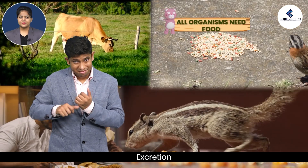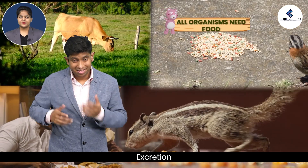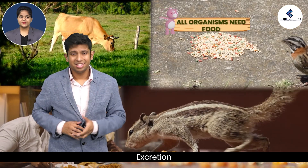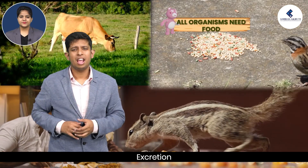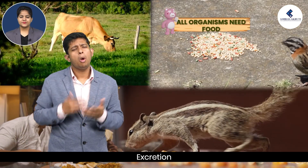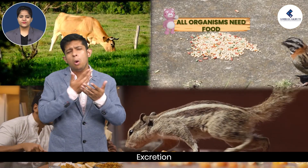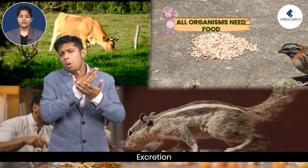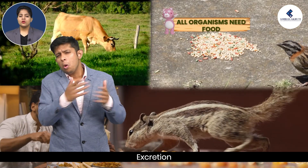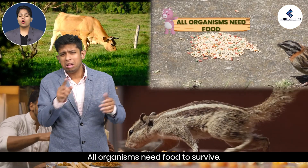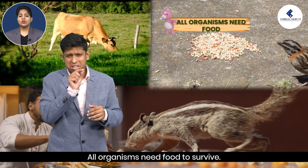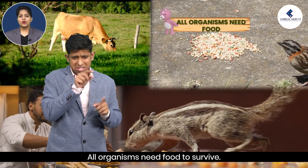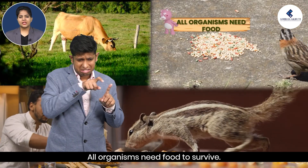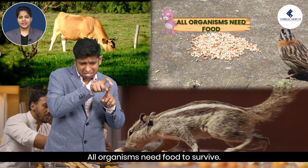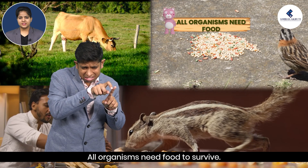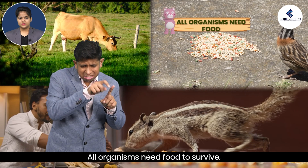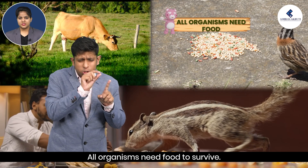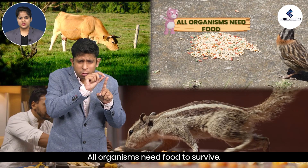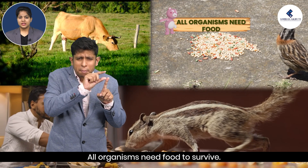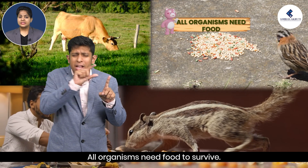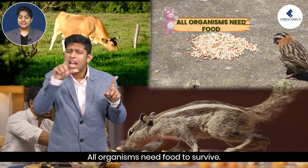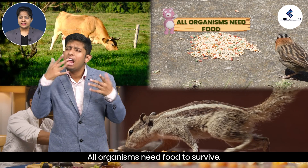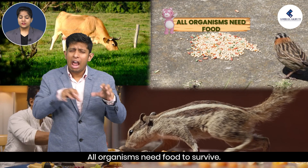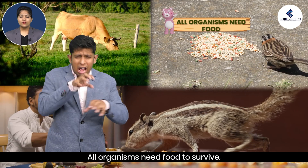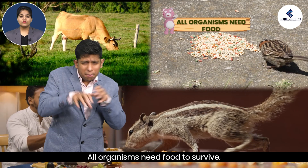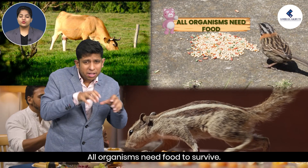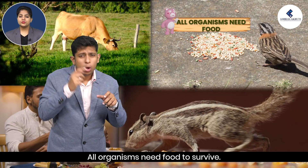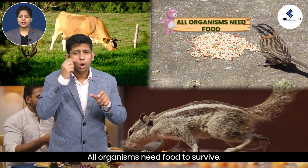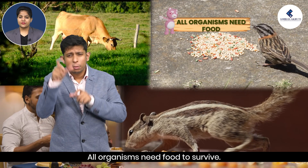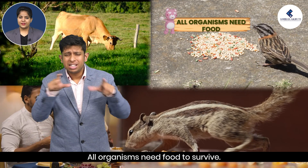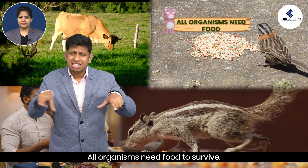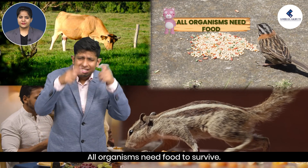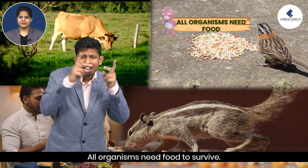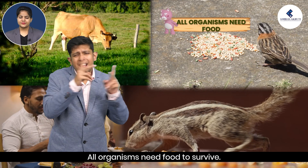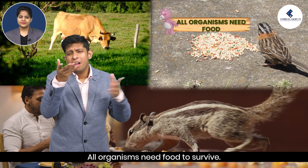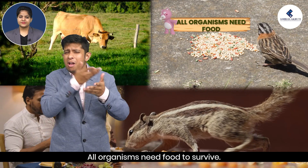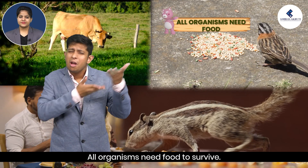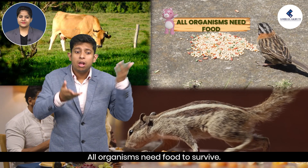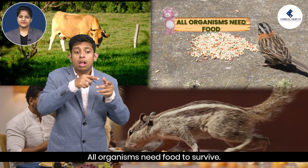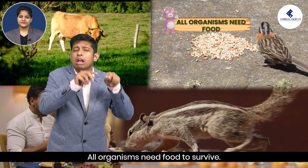Excretion. All organisms need food to survive.